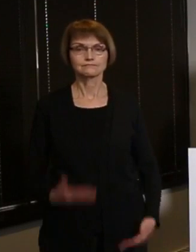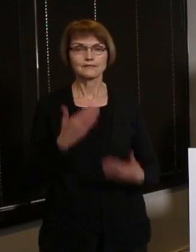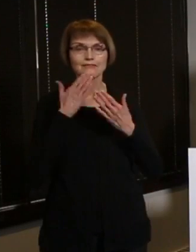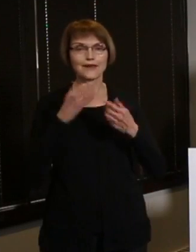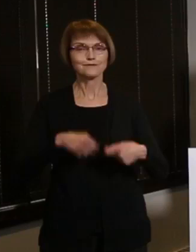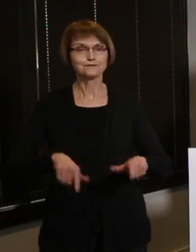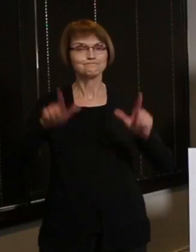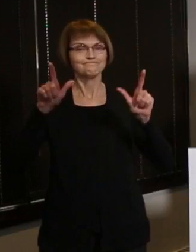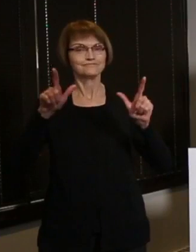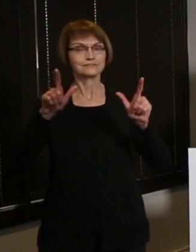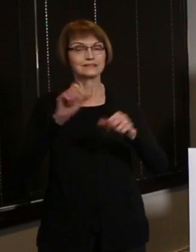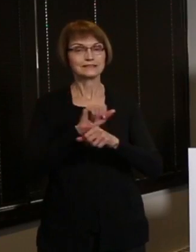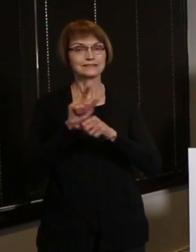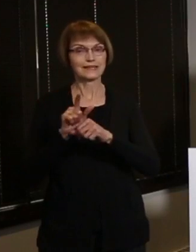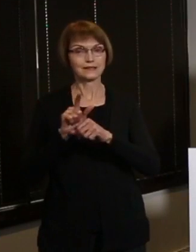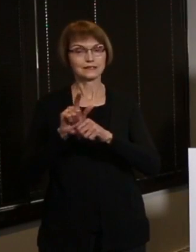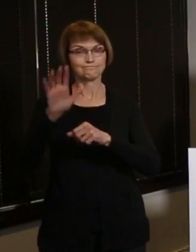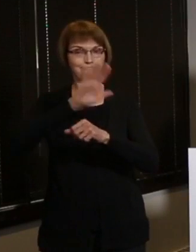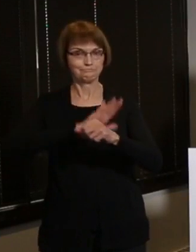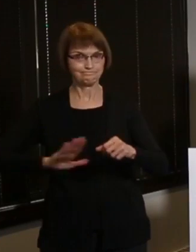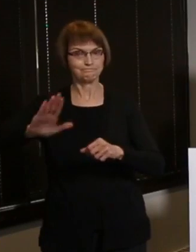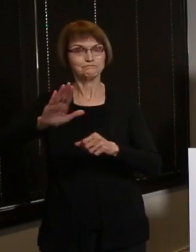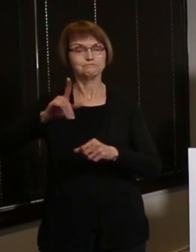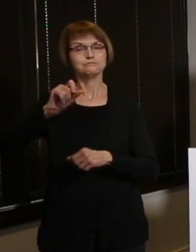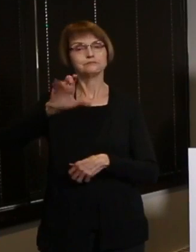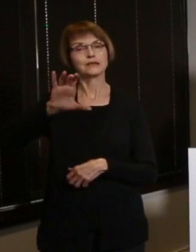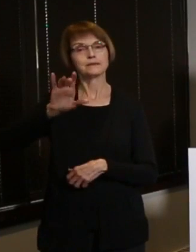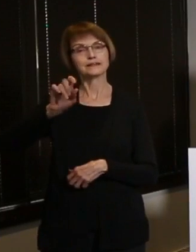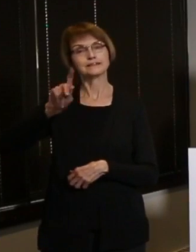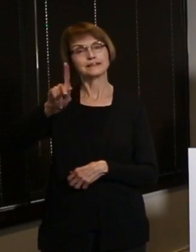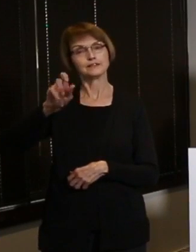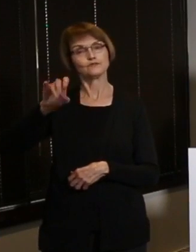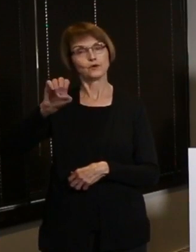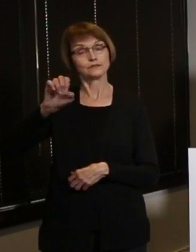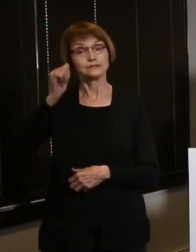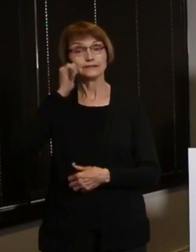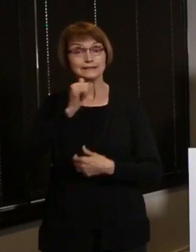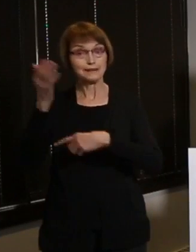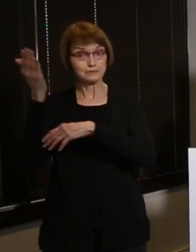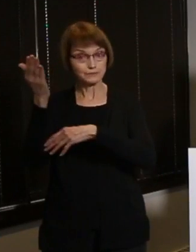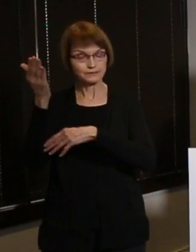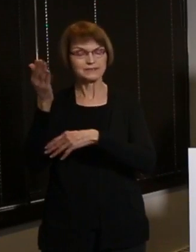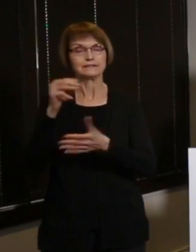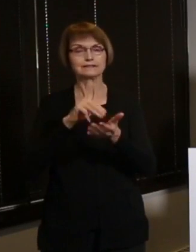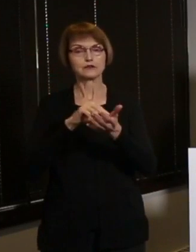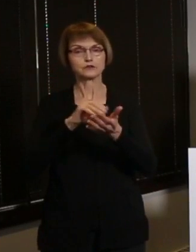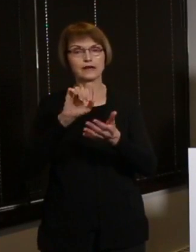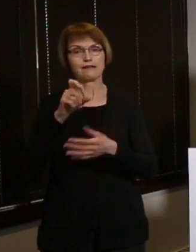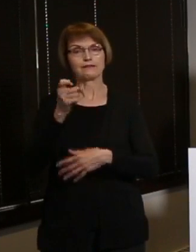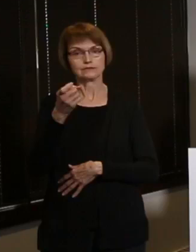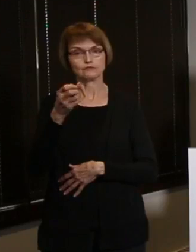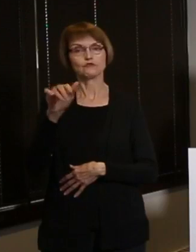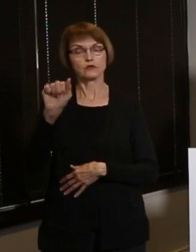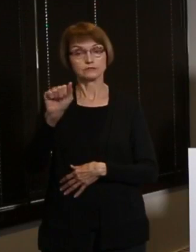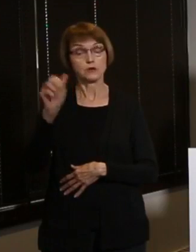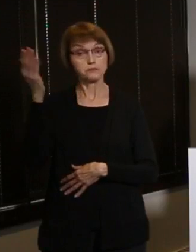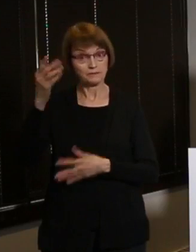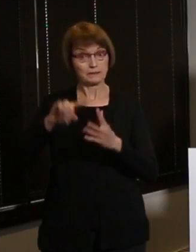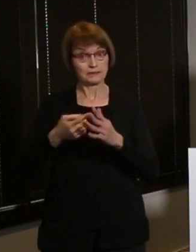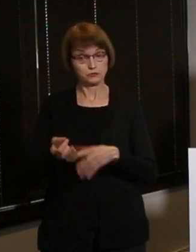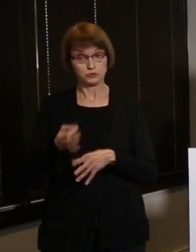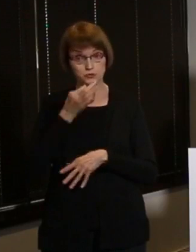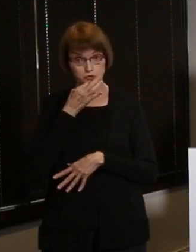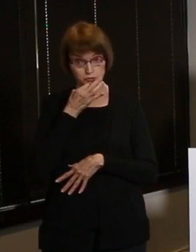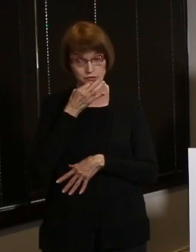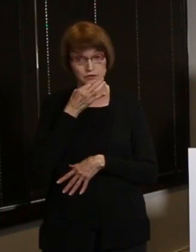Thank you for joining us for the St. Louis Metropolitan Pandemic Task Force Daily Briefing with Dr. Alex Garza. The briefing will begin momentarily.